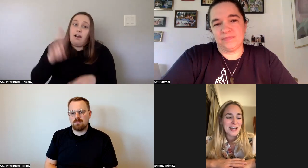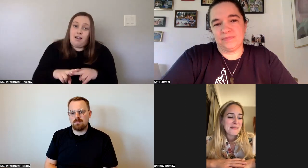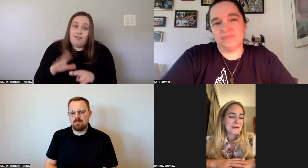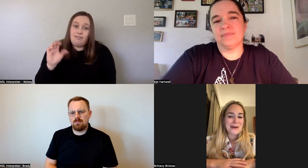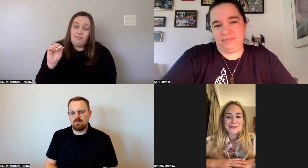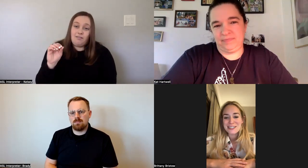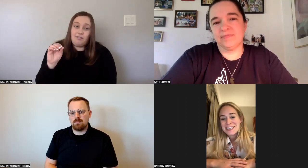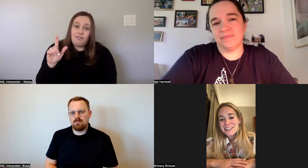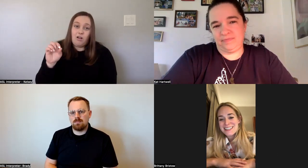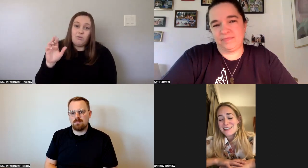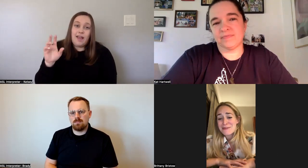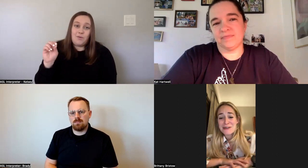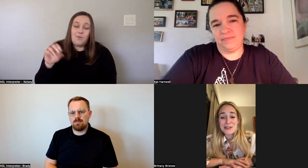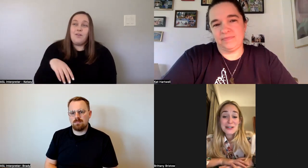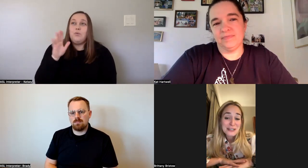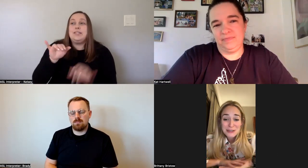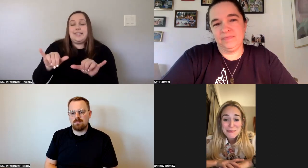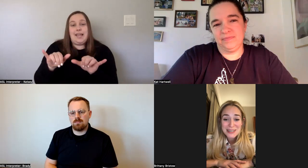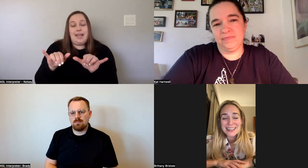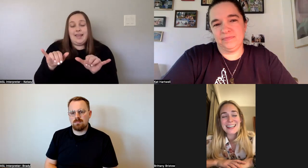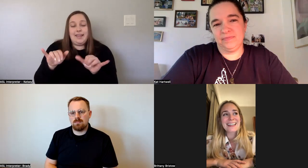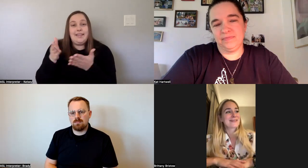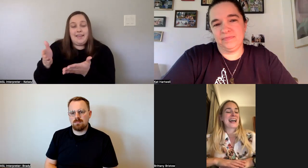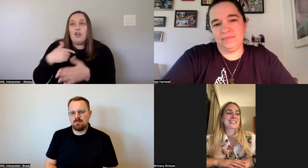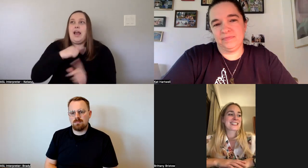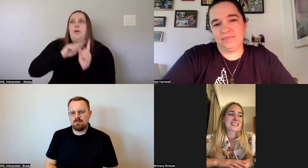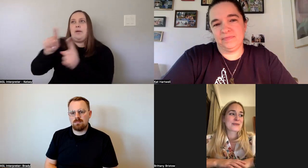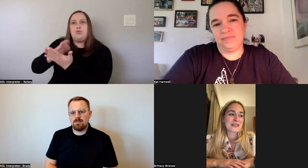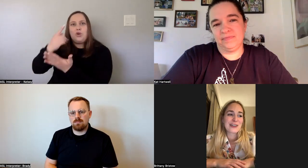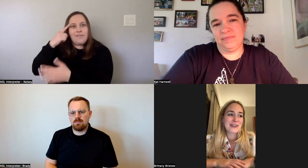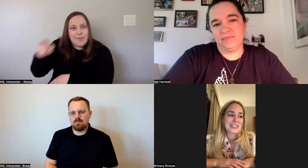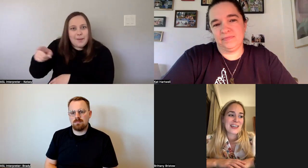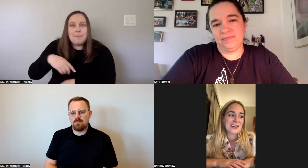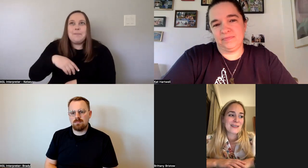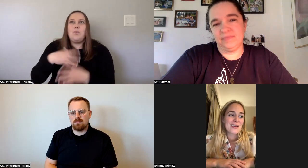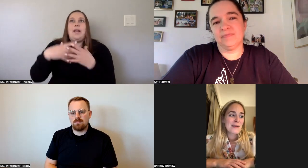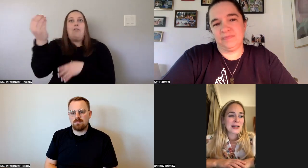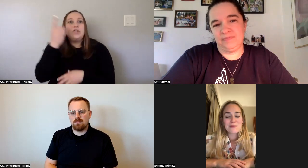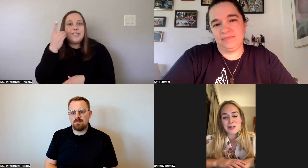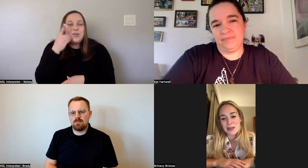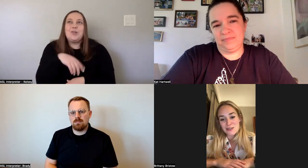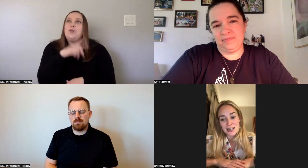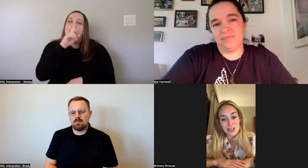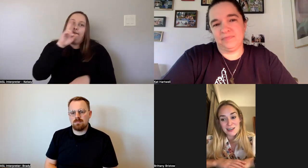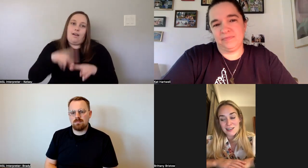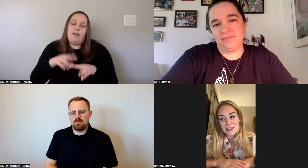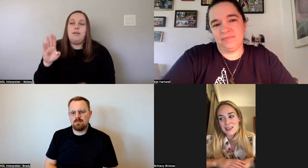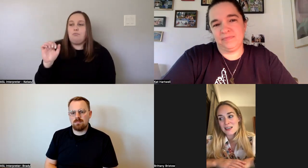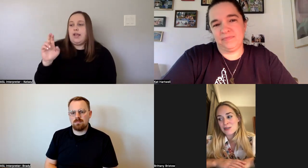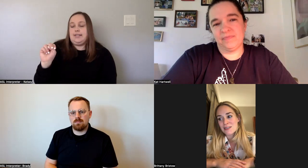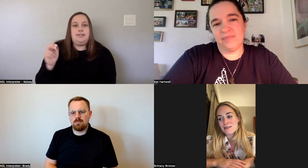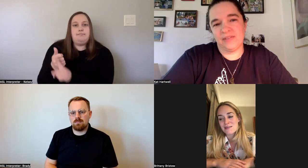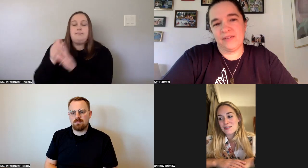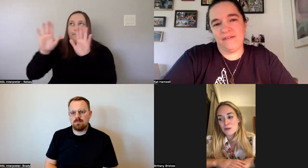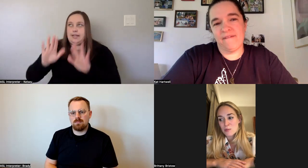there and we would go out for dinners. I even went over and cooked for them one night. We had just so much fun all together. And Brandon was a great director.